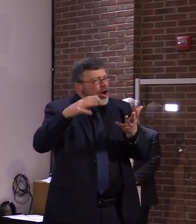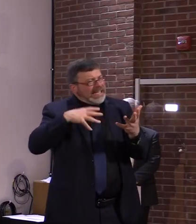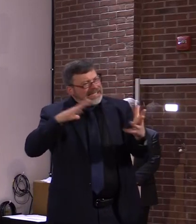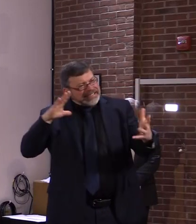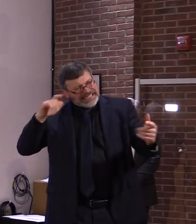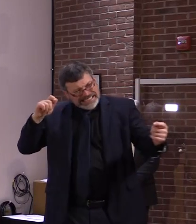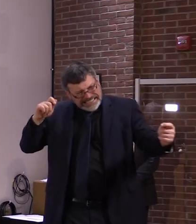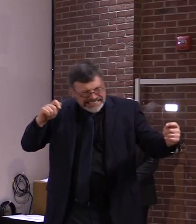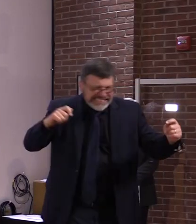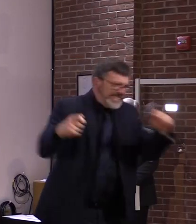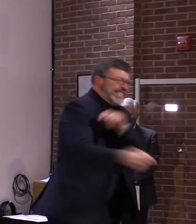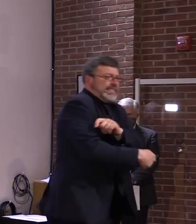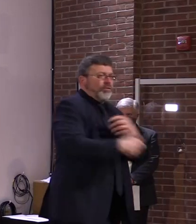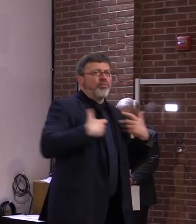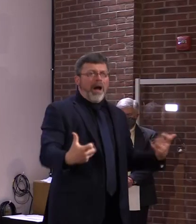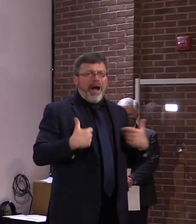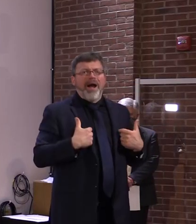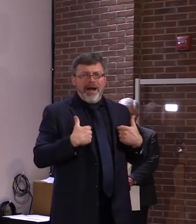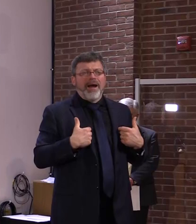Thank you.